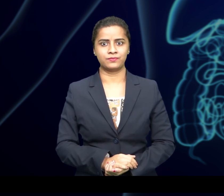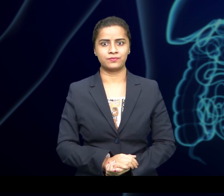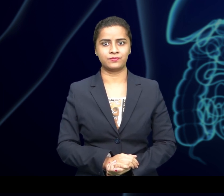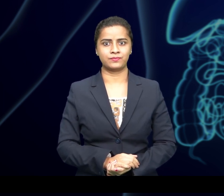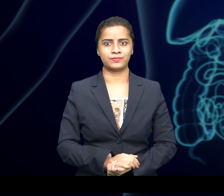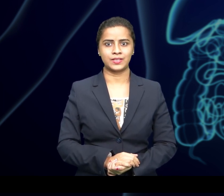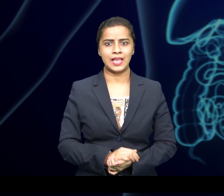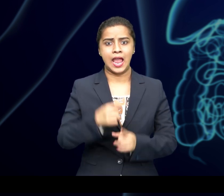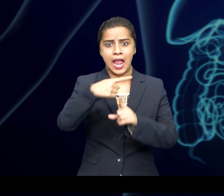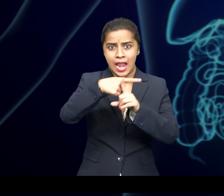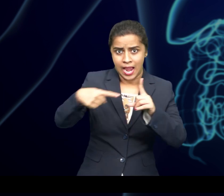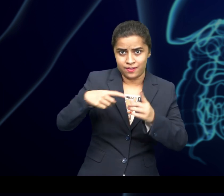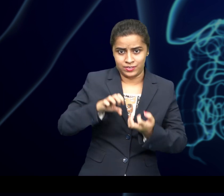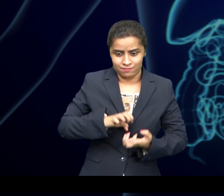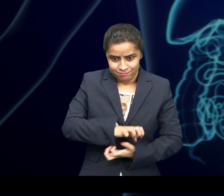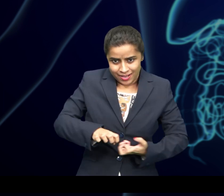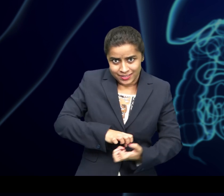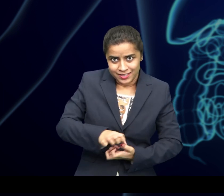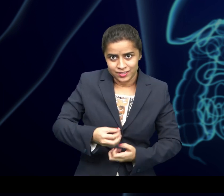chime,